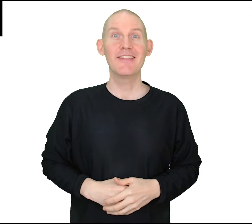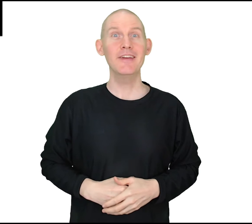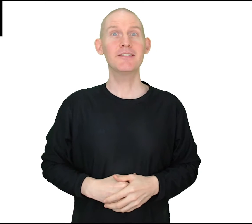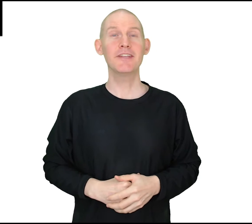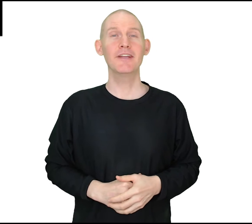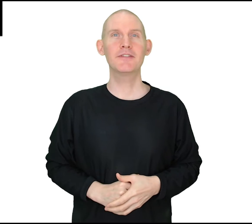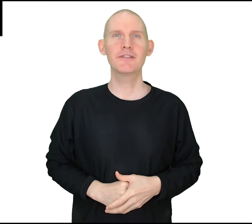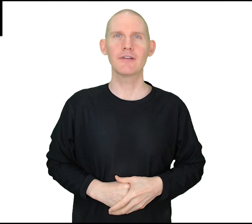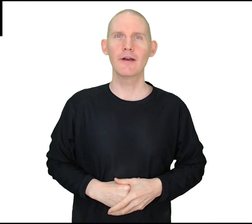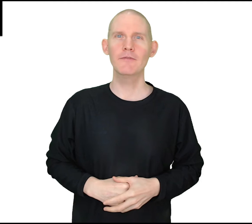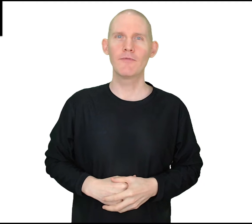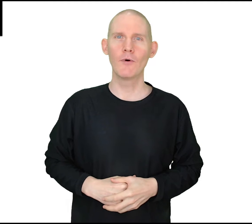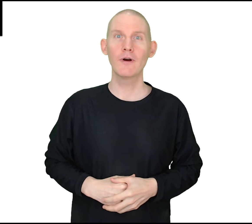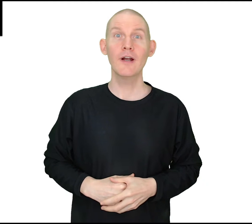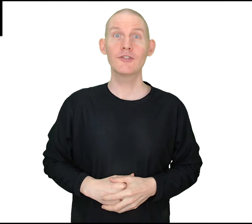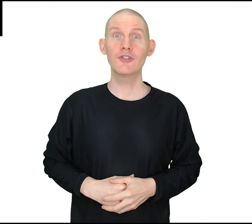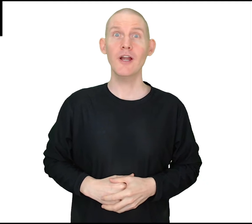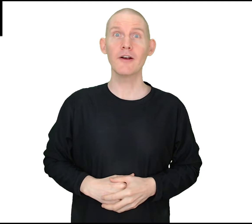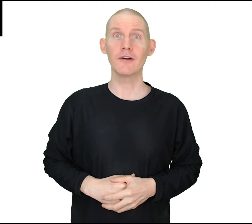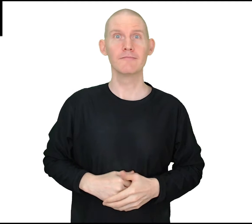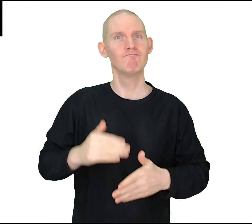this is the sign for share.